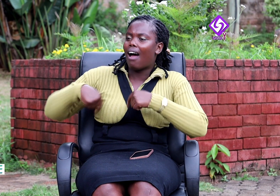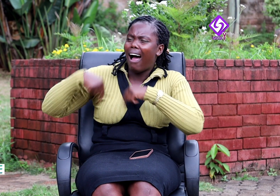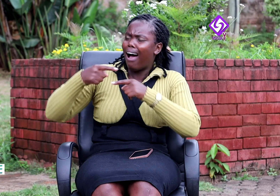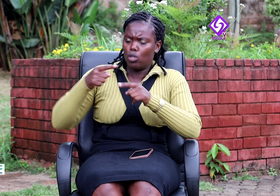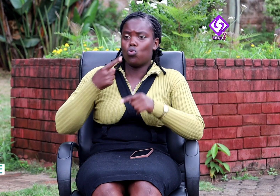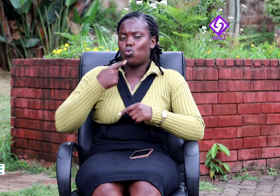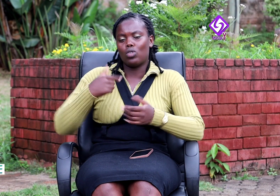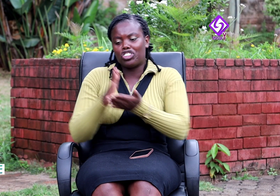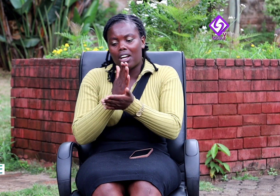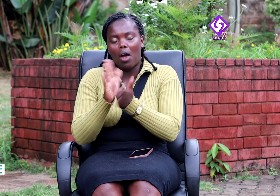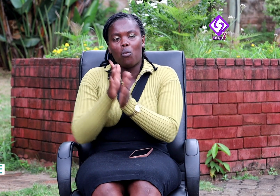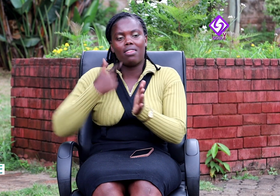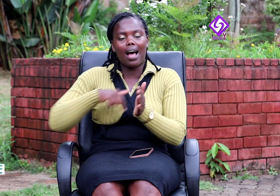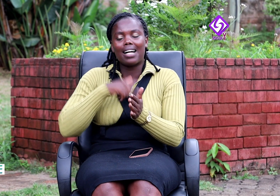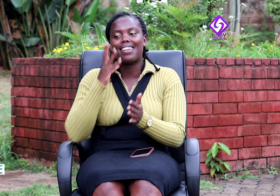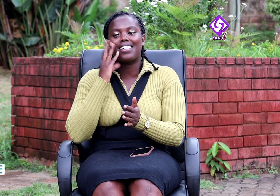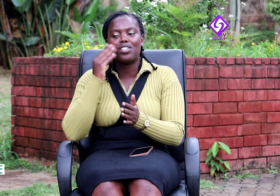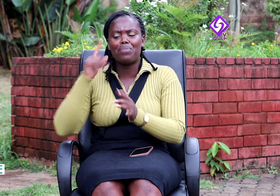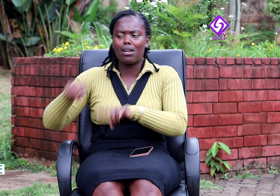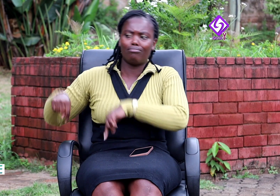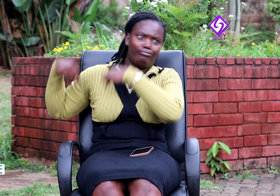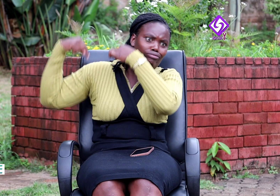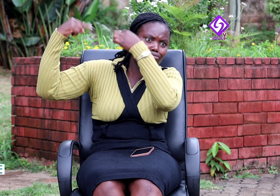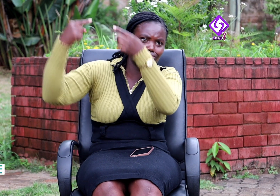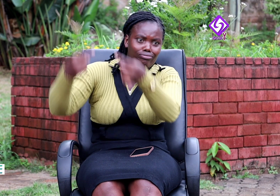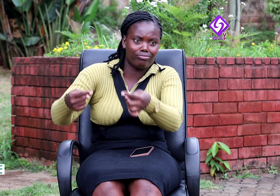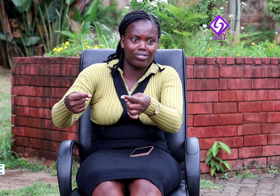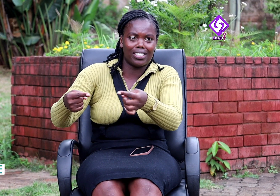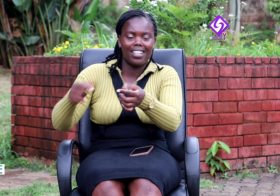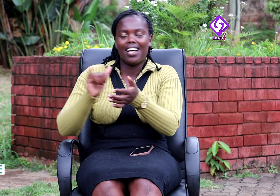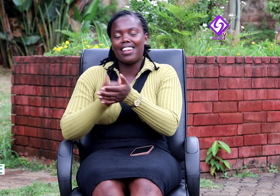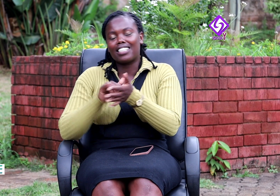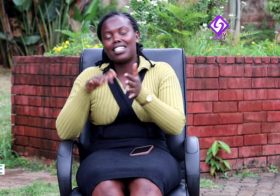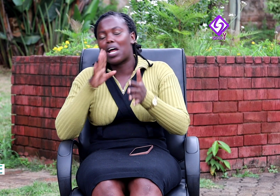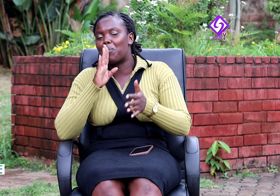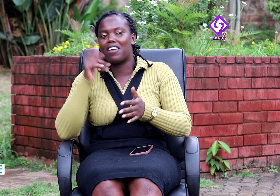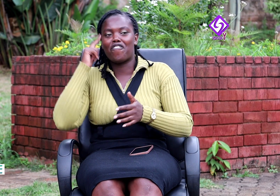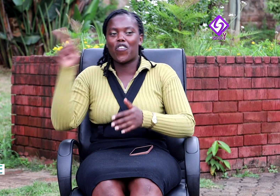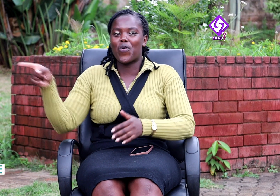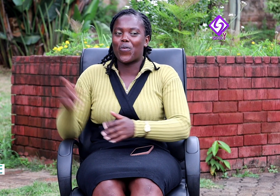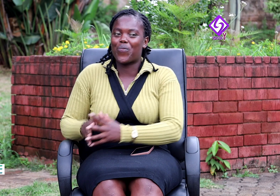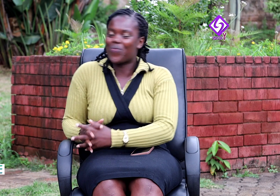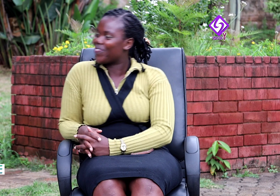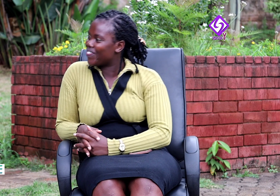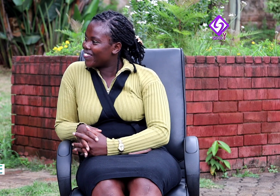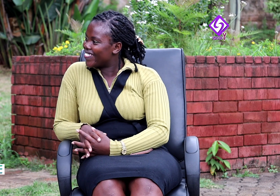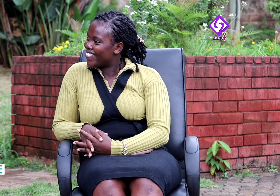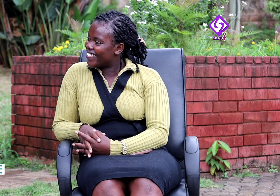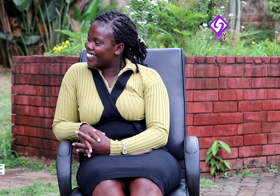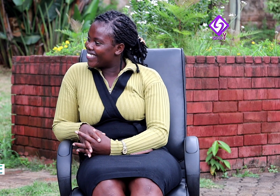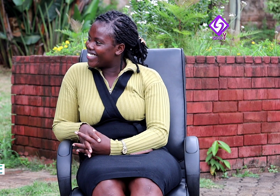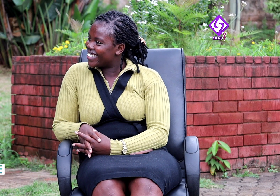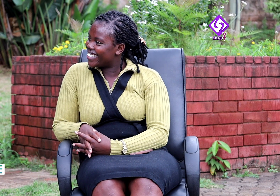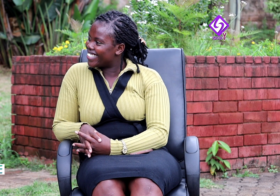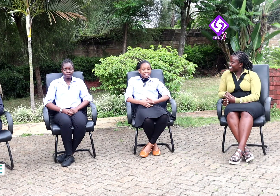leadership program, so please kindly share with us, how has the experience been so far? How has it been for